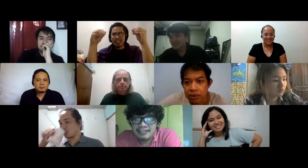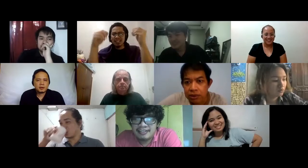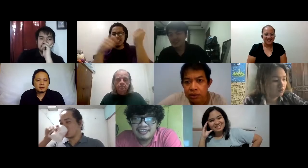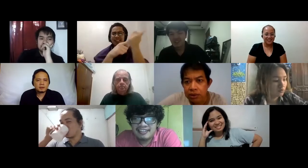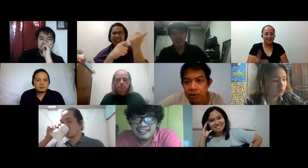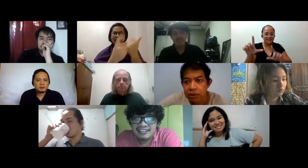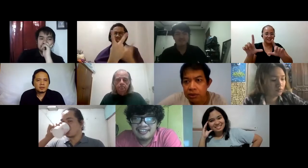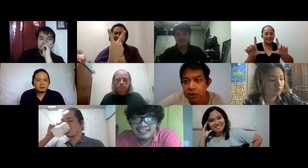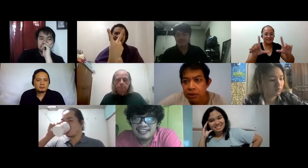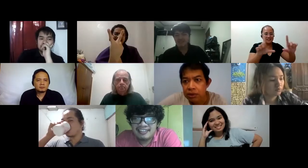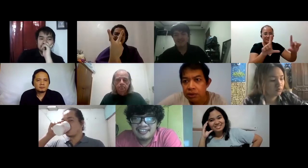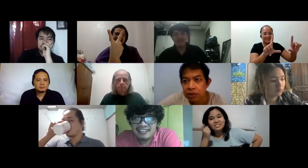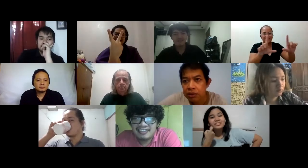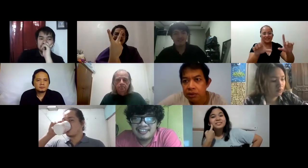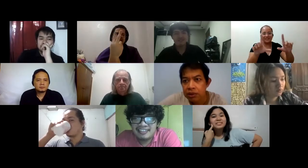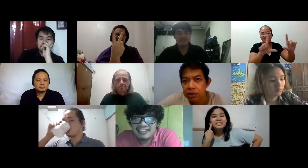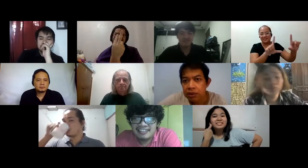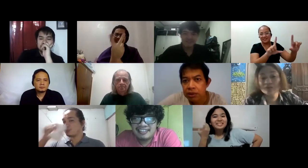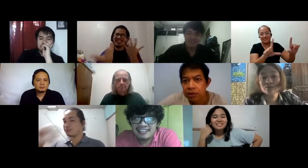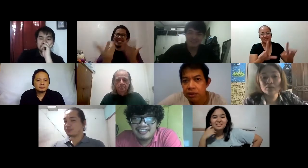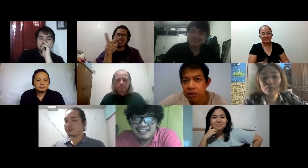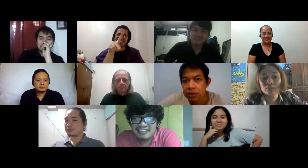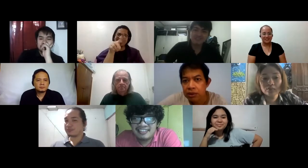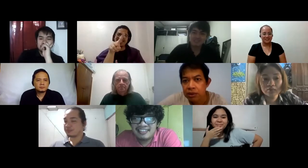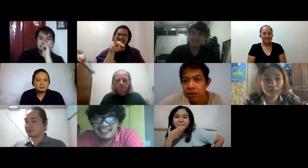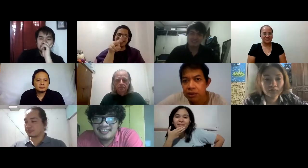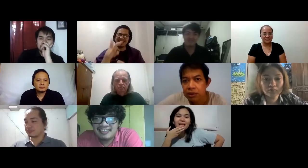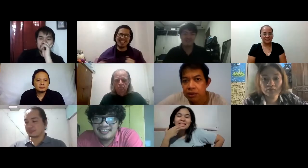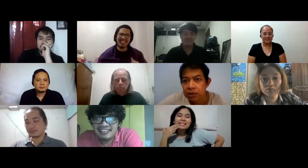There's a brownout. Okay.